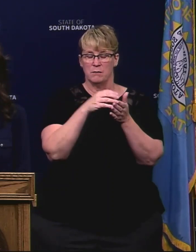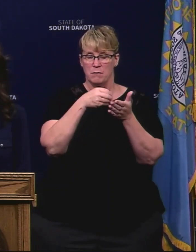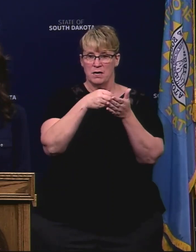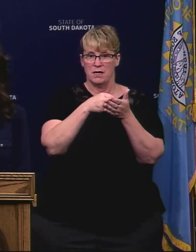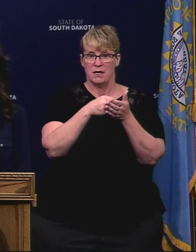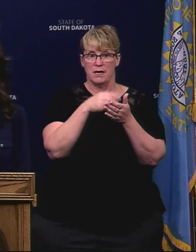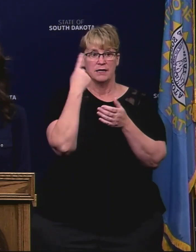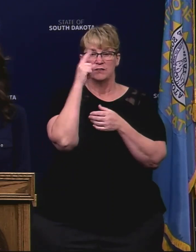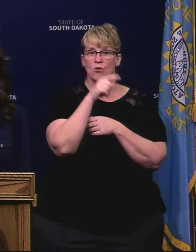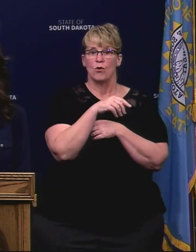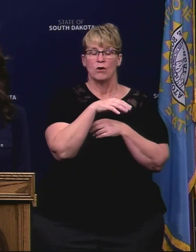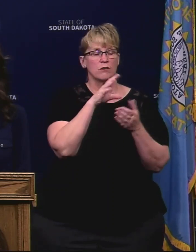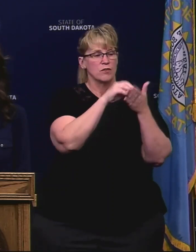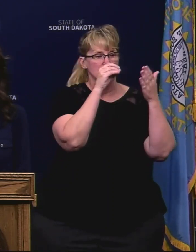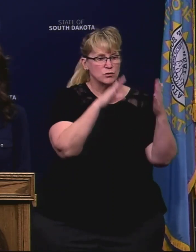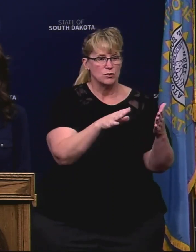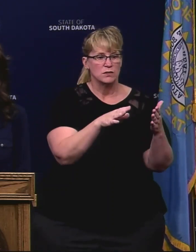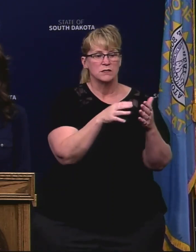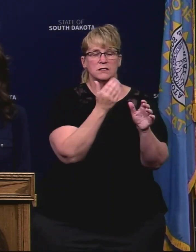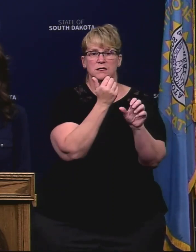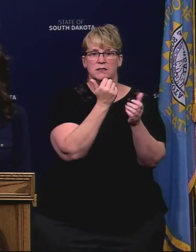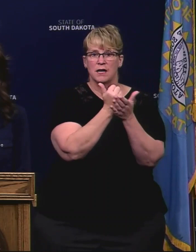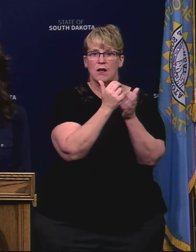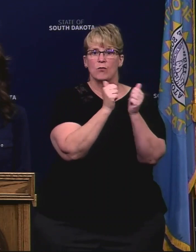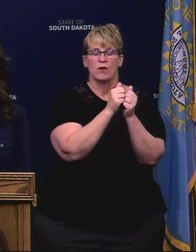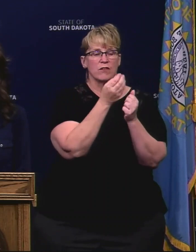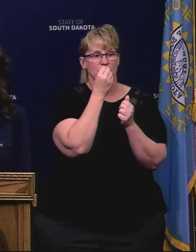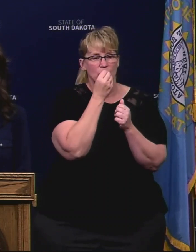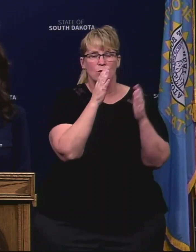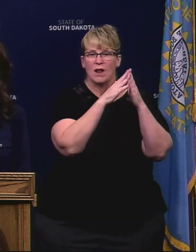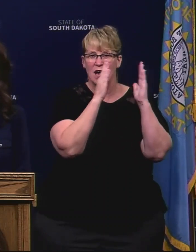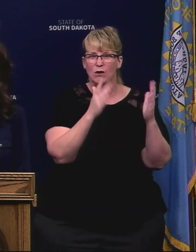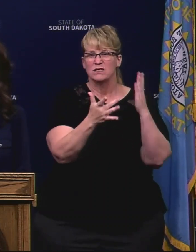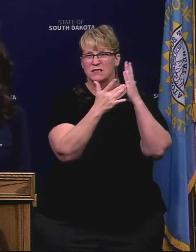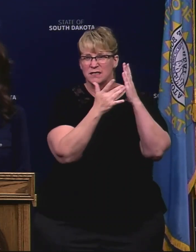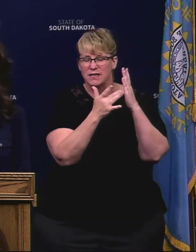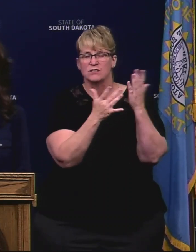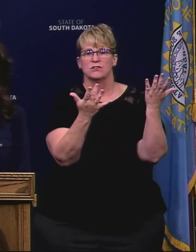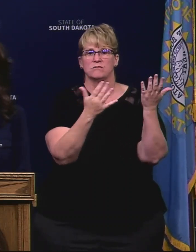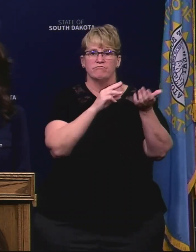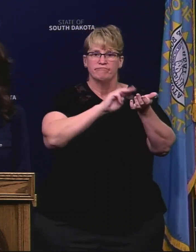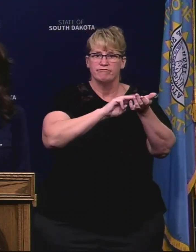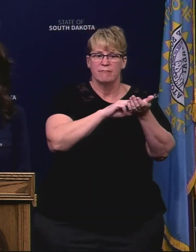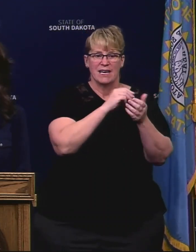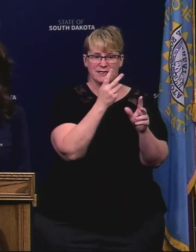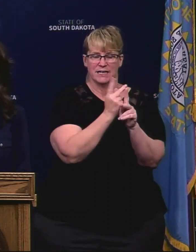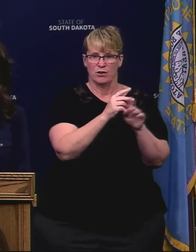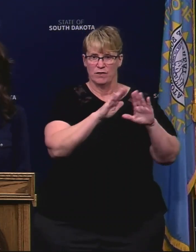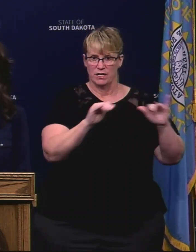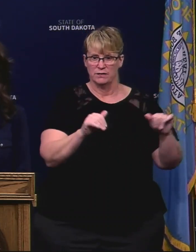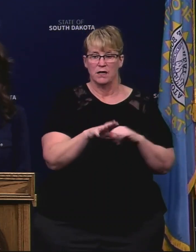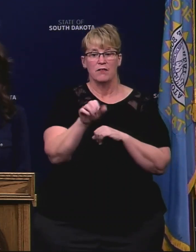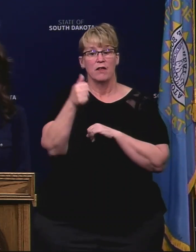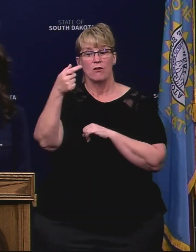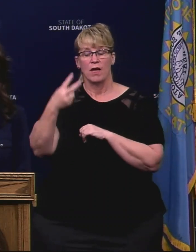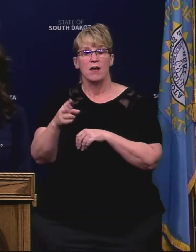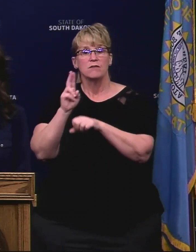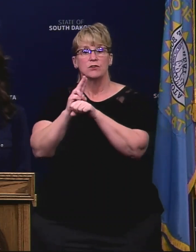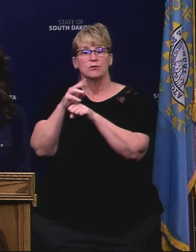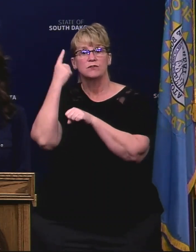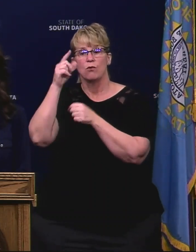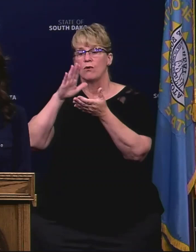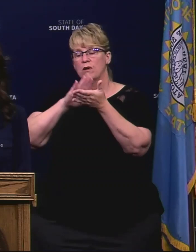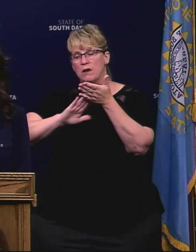to help cover costs such as food, housing, technology, healthcare, and childcare. The other half is used by